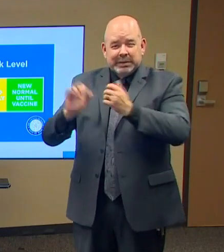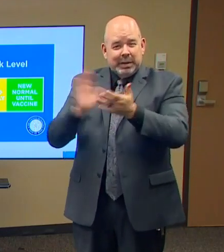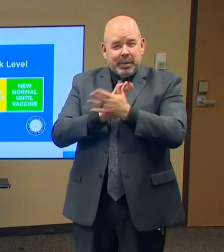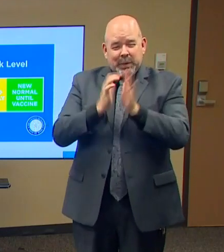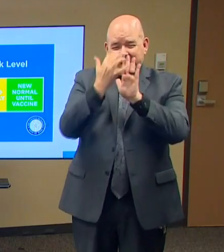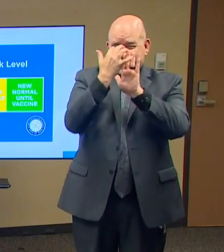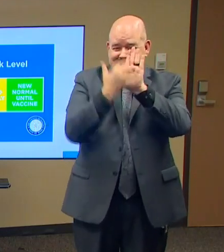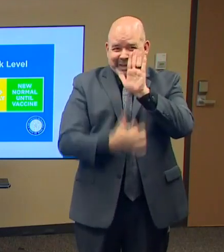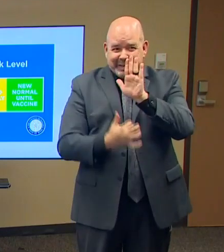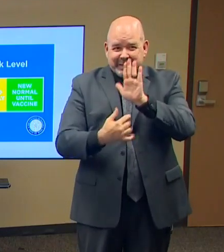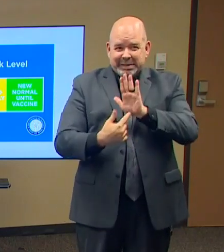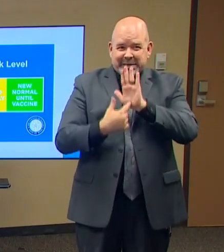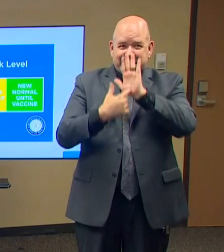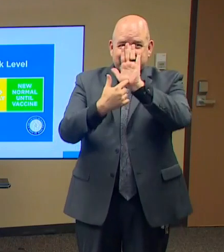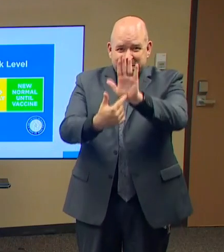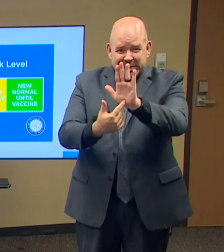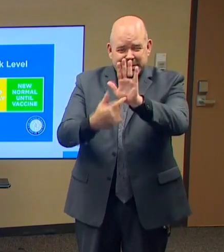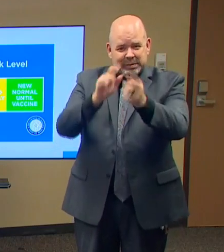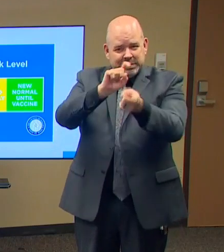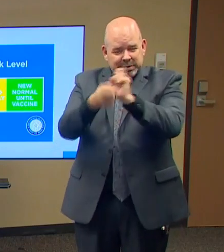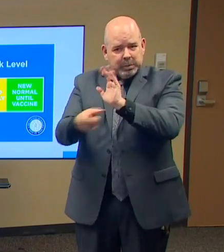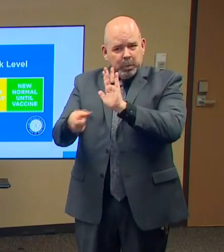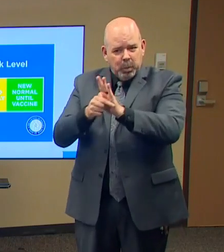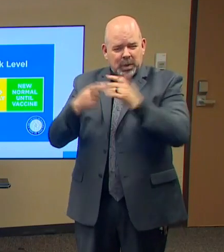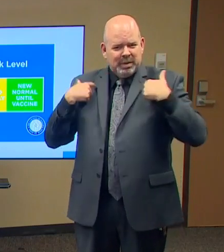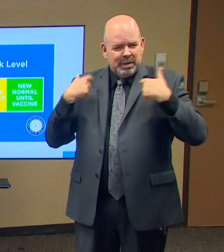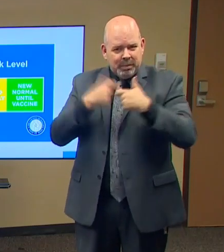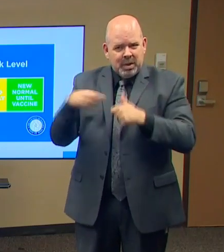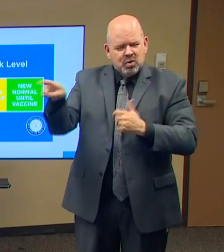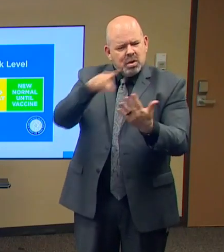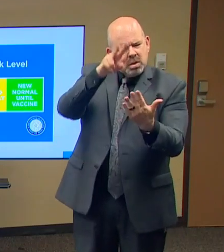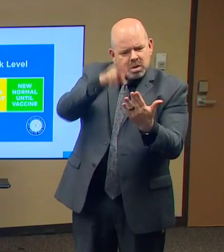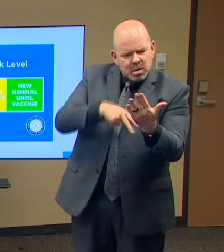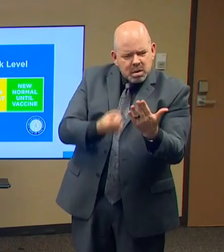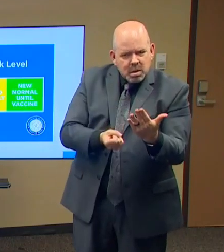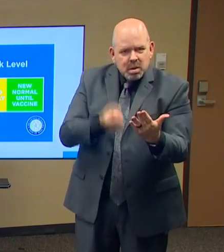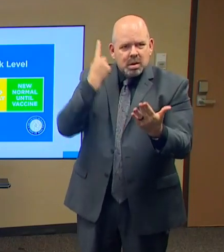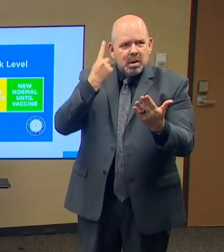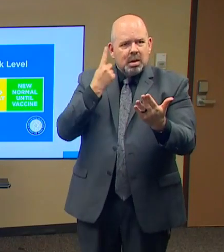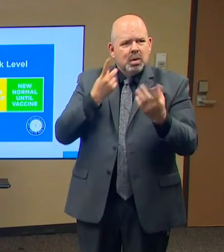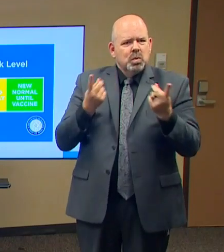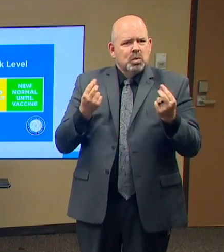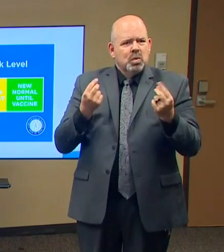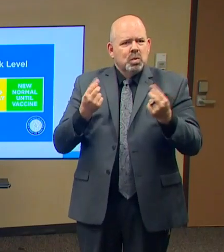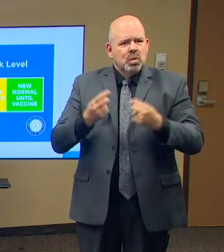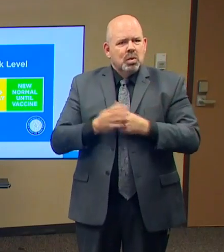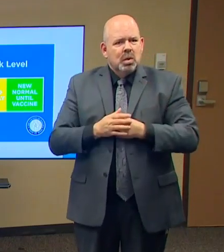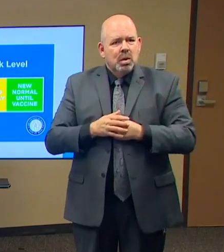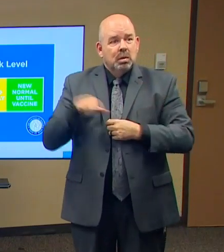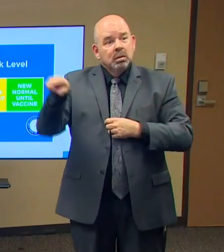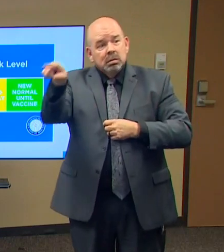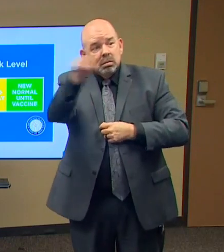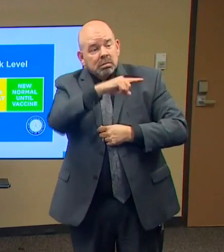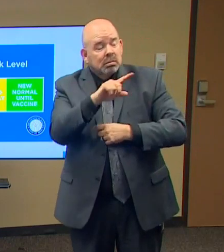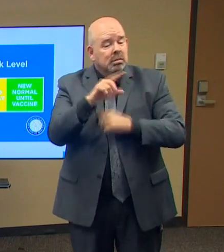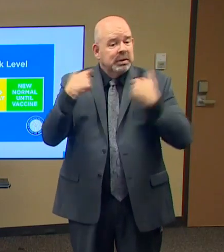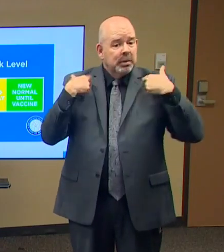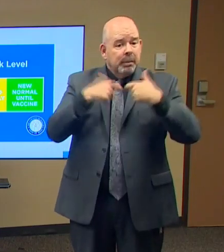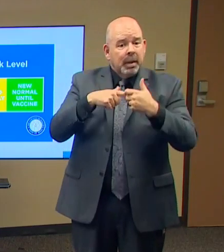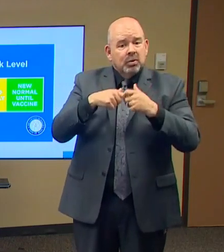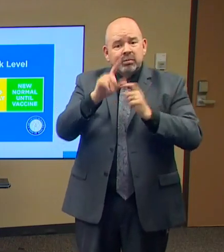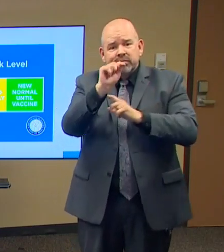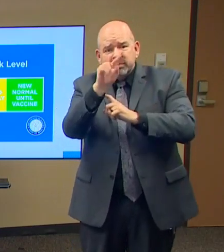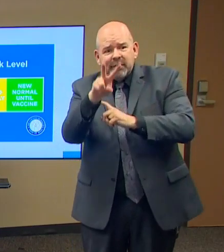doing a lot of interviews with Spanish media and in bilingual